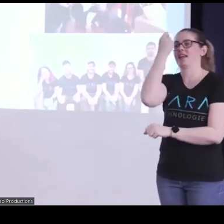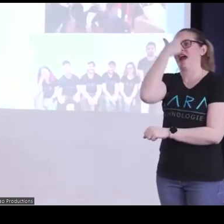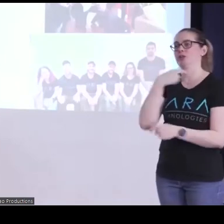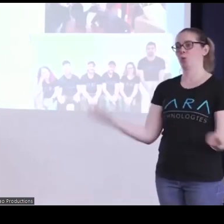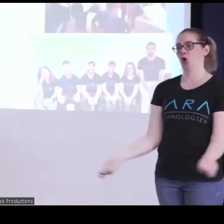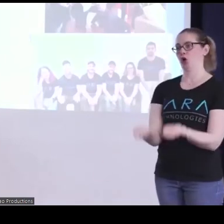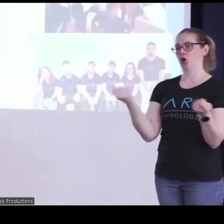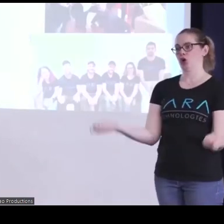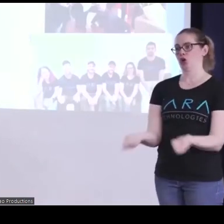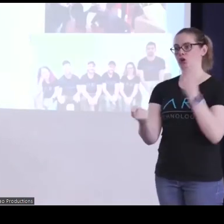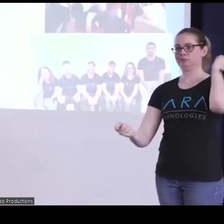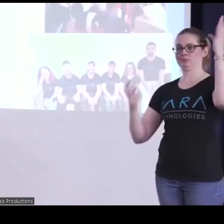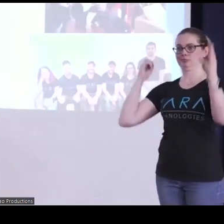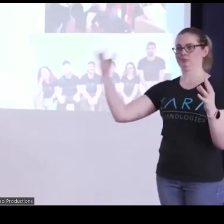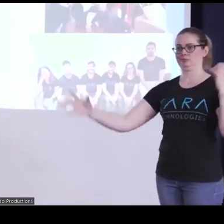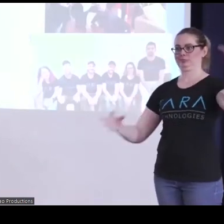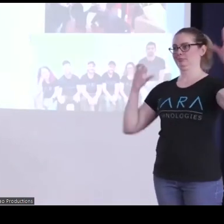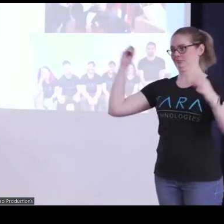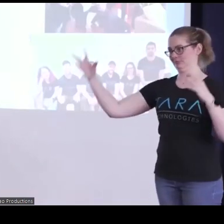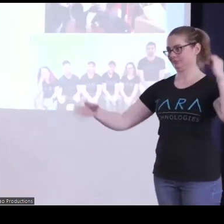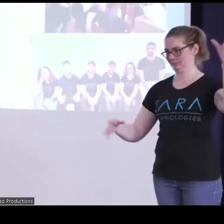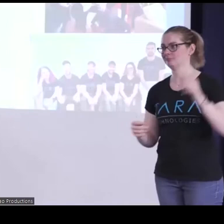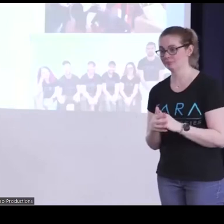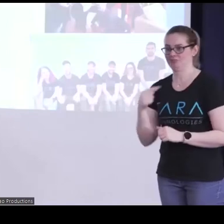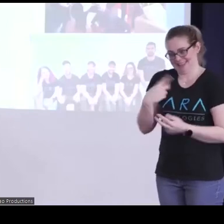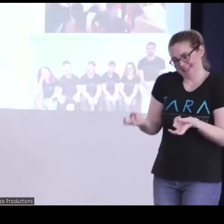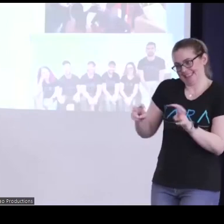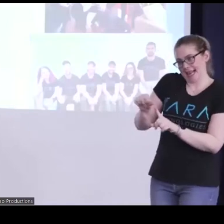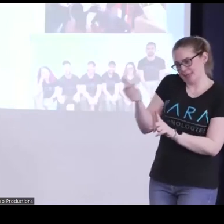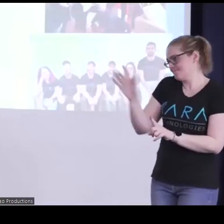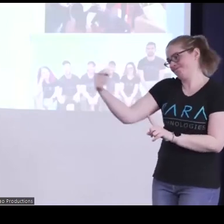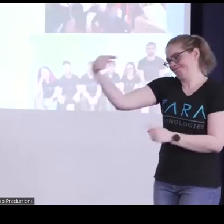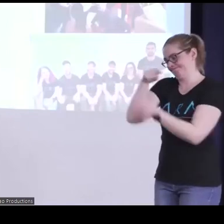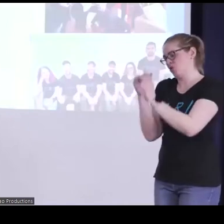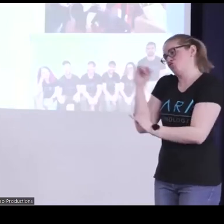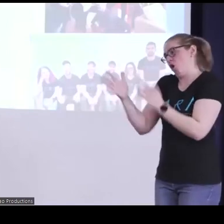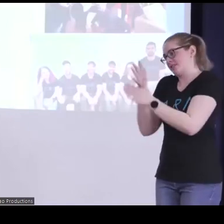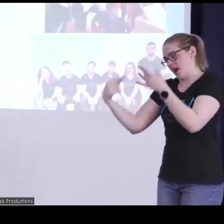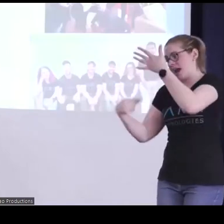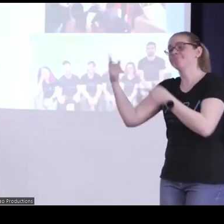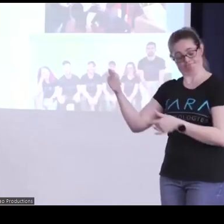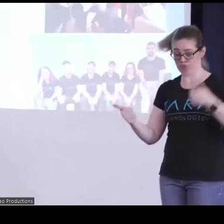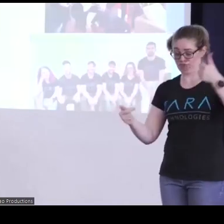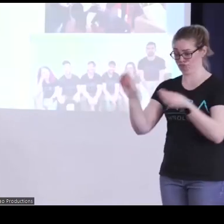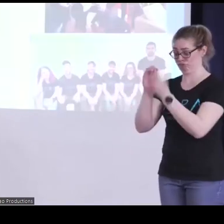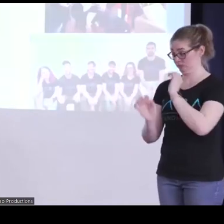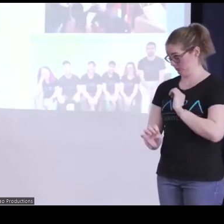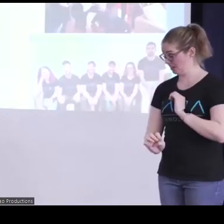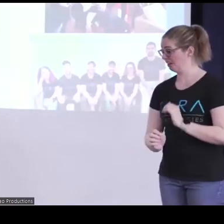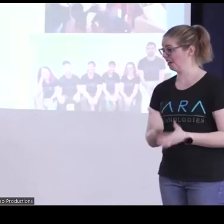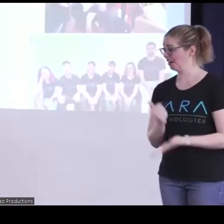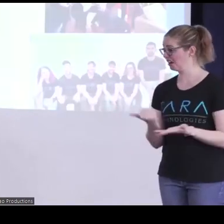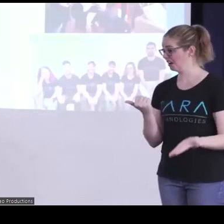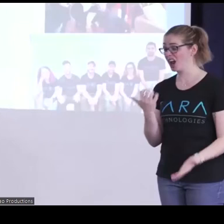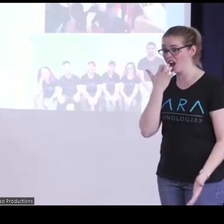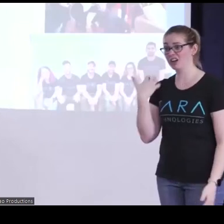and he's the one who makes the avatar work. So I sit next to him and say, no, that sign's not quite right, and he